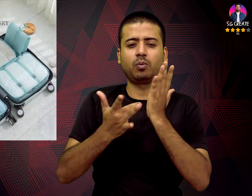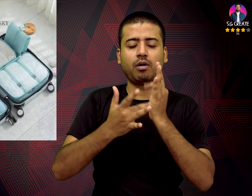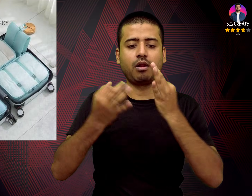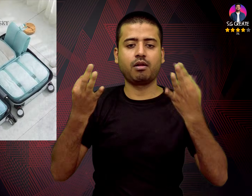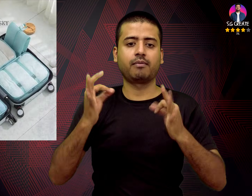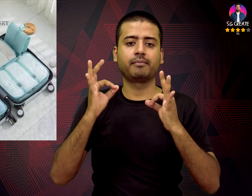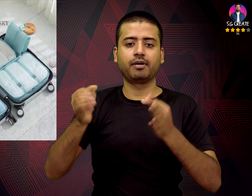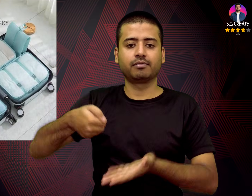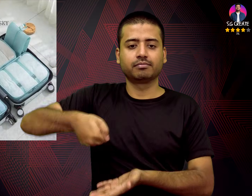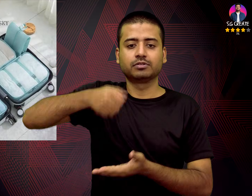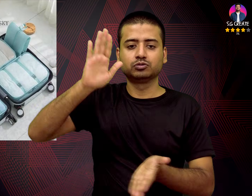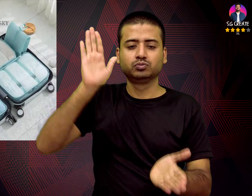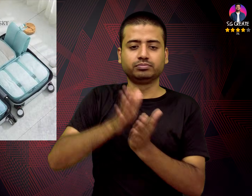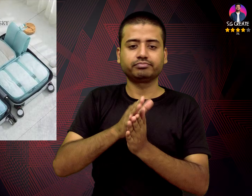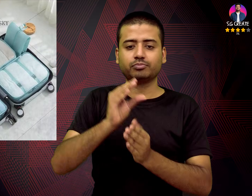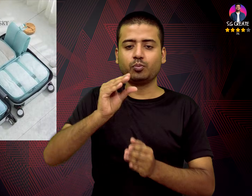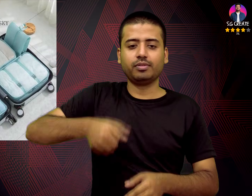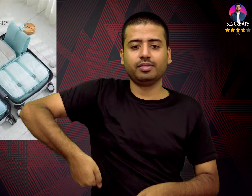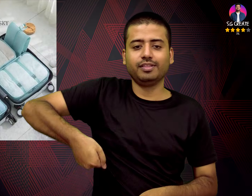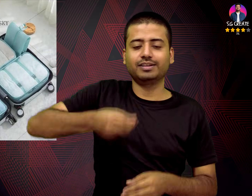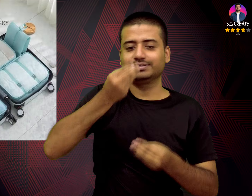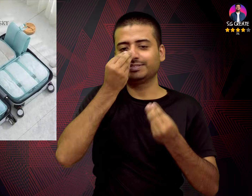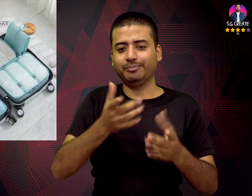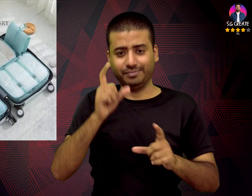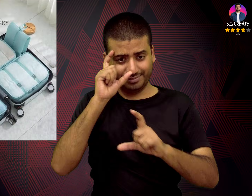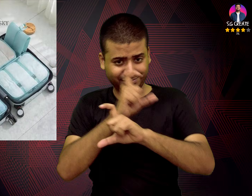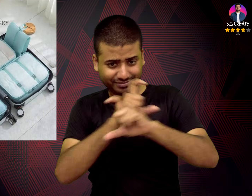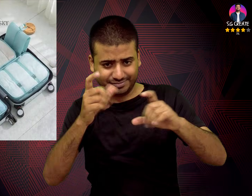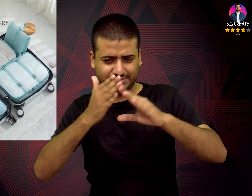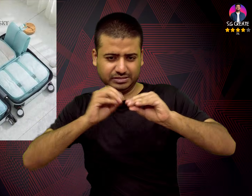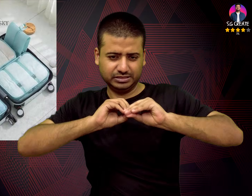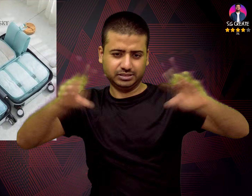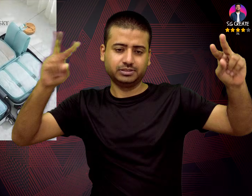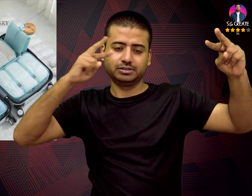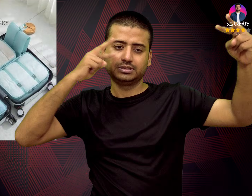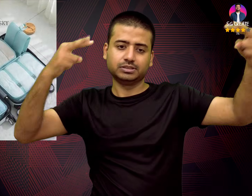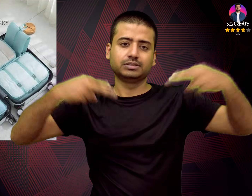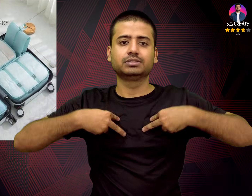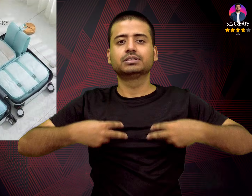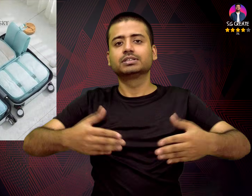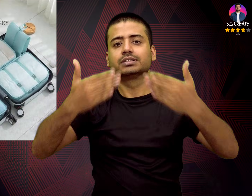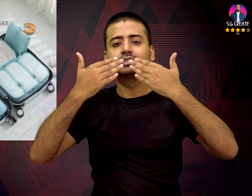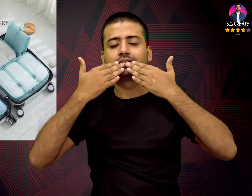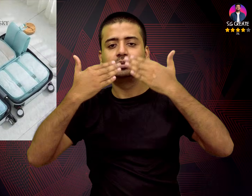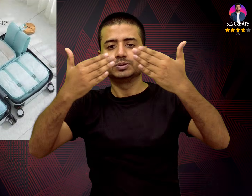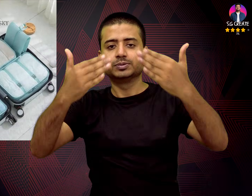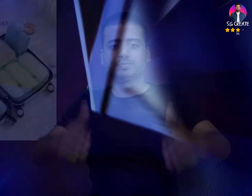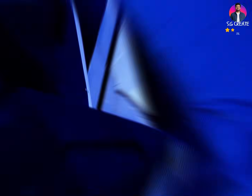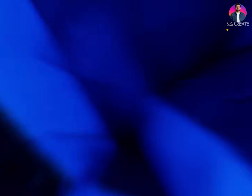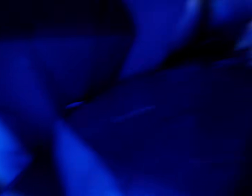a hand pump or a portable electric one? What is your destination's climate? Heavy winter gear compresses